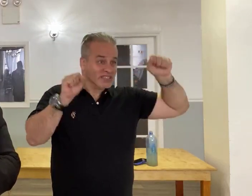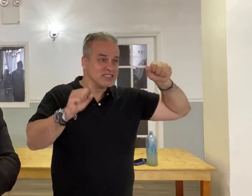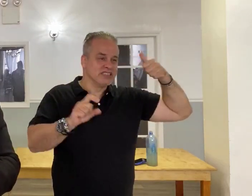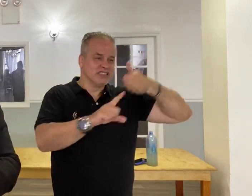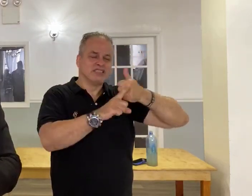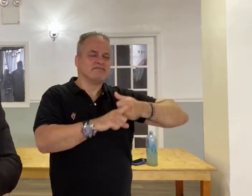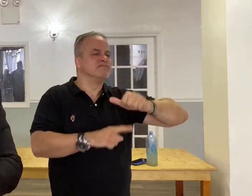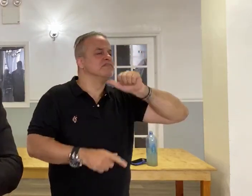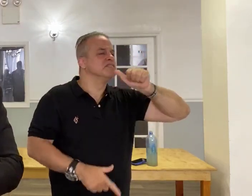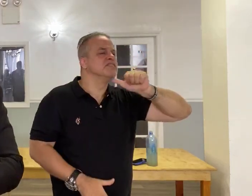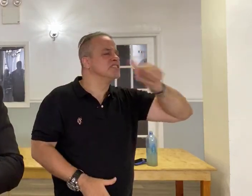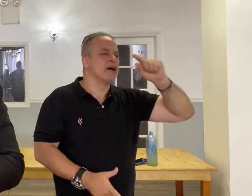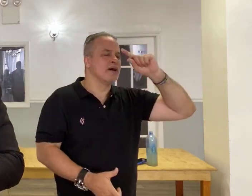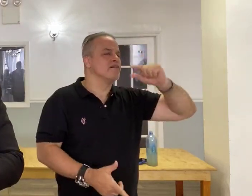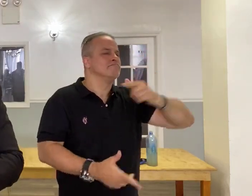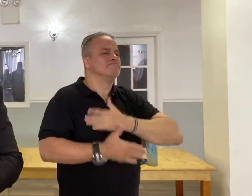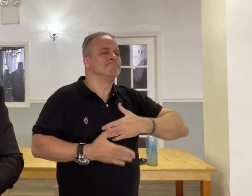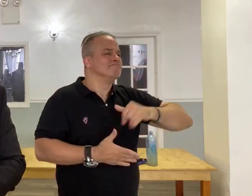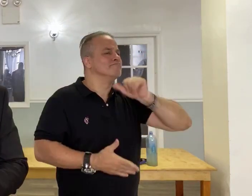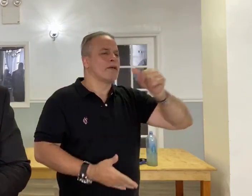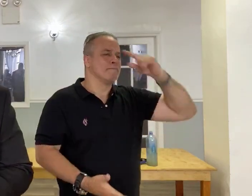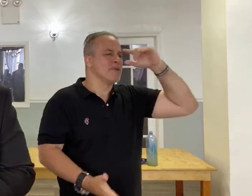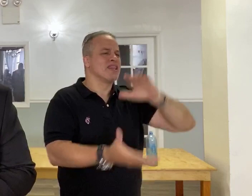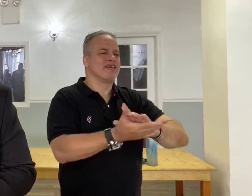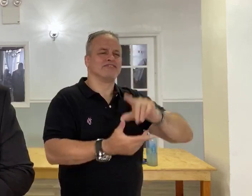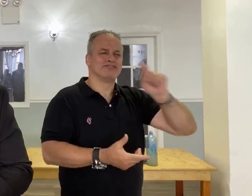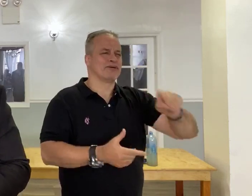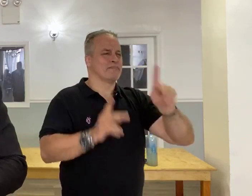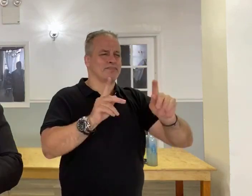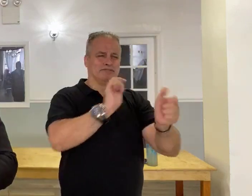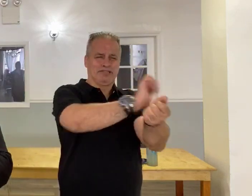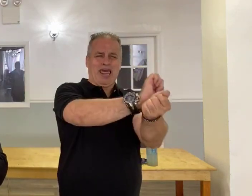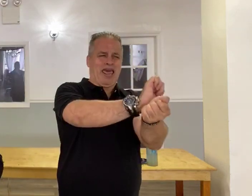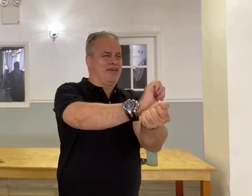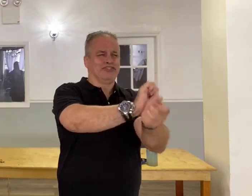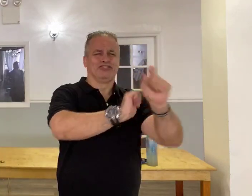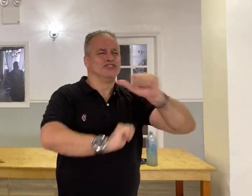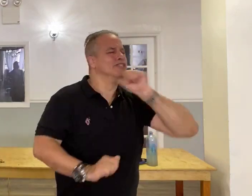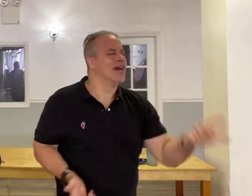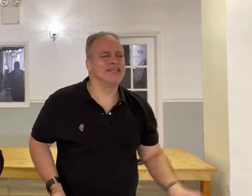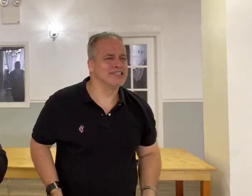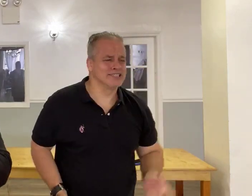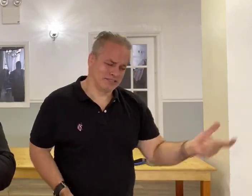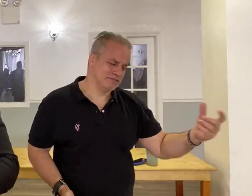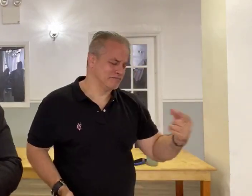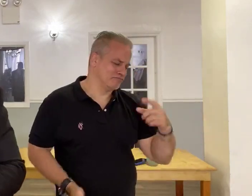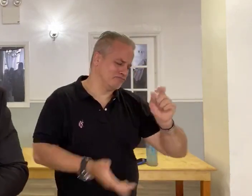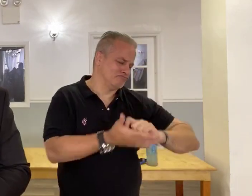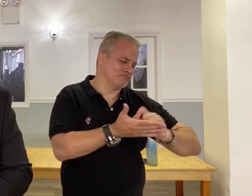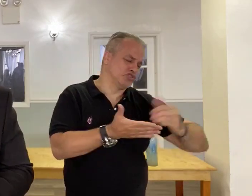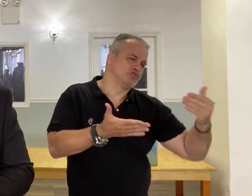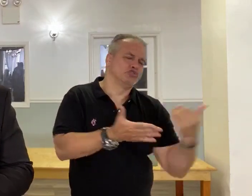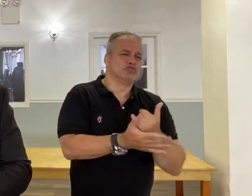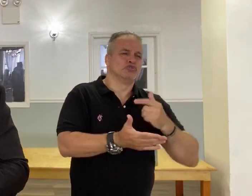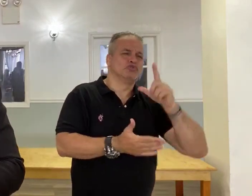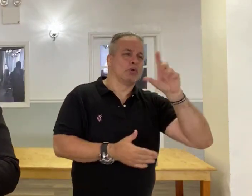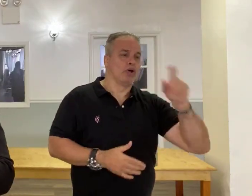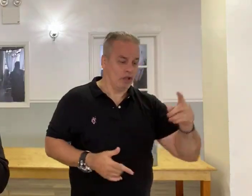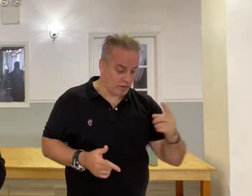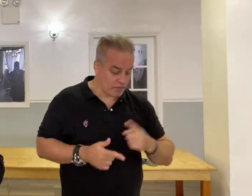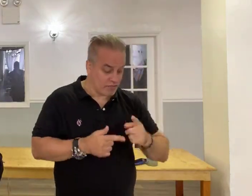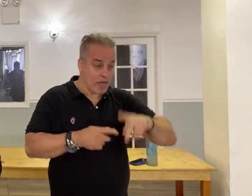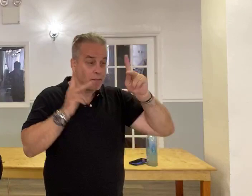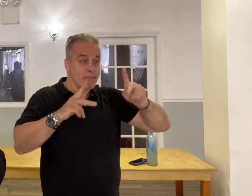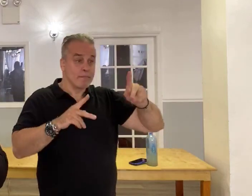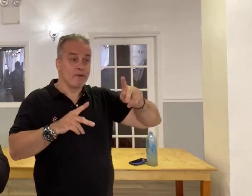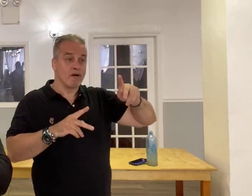from disease amongst troops, from civilian casualties, all of that, the casualties in the war number